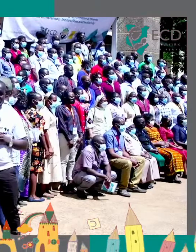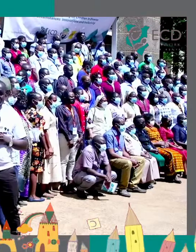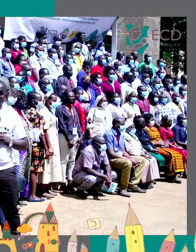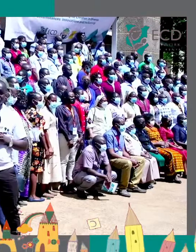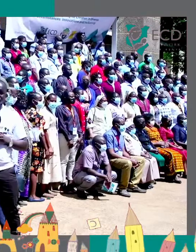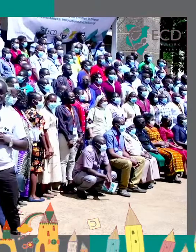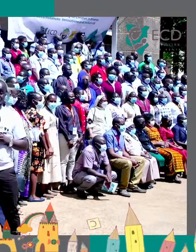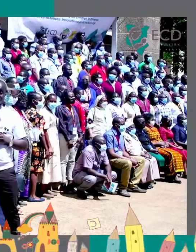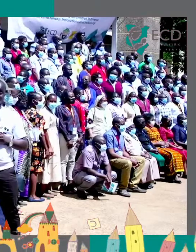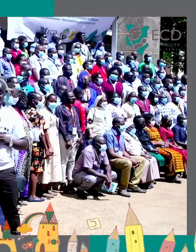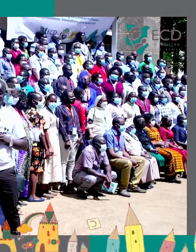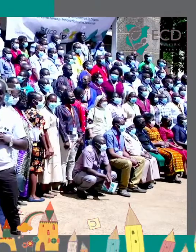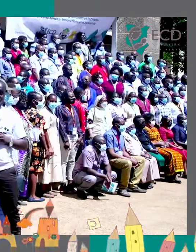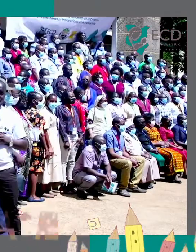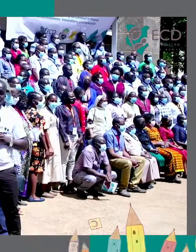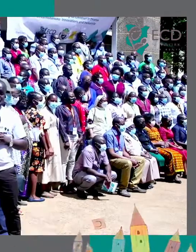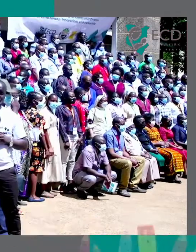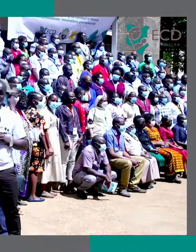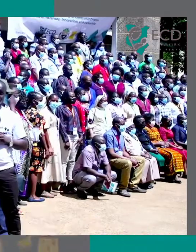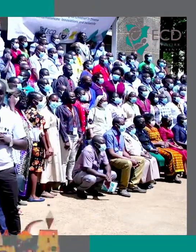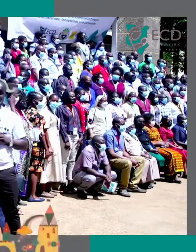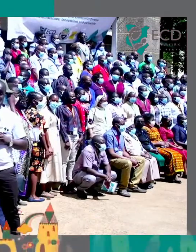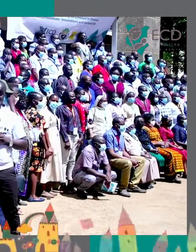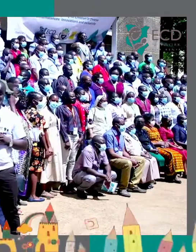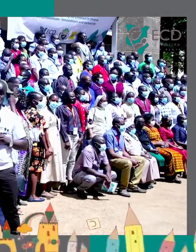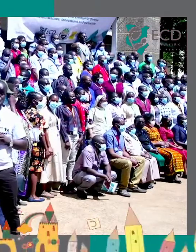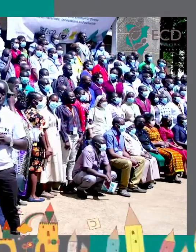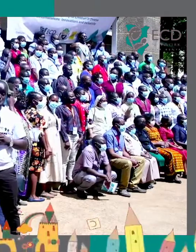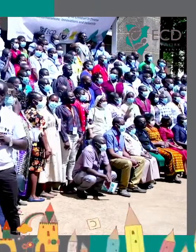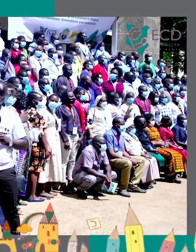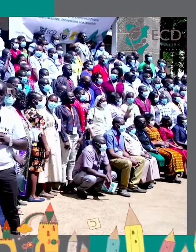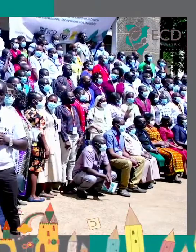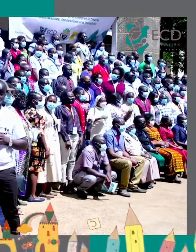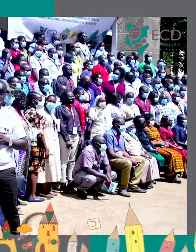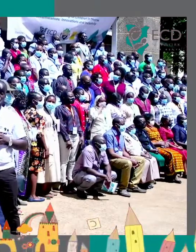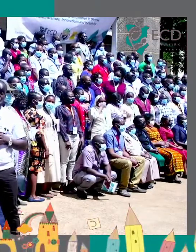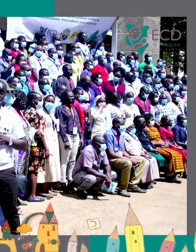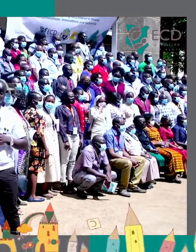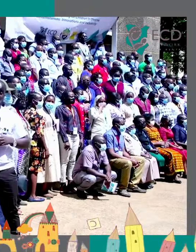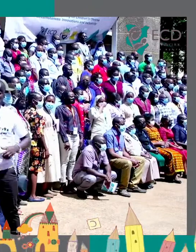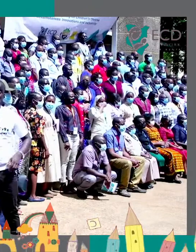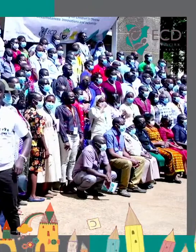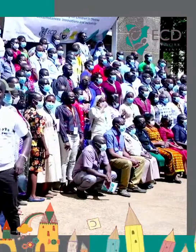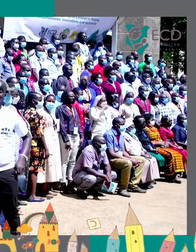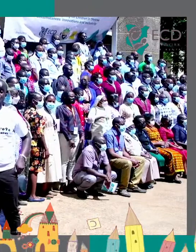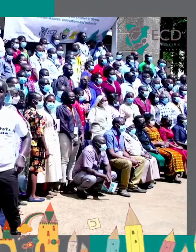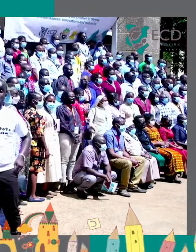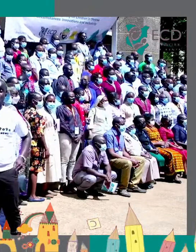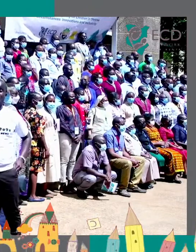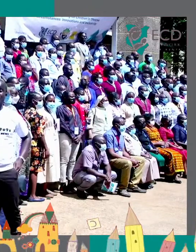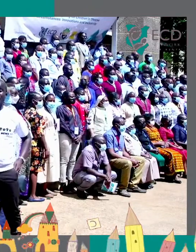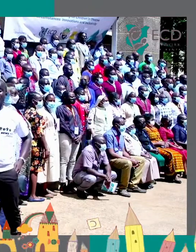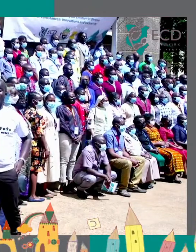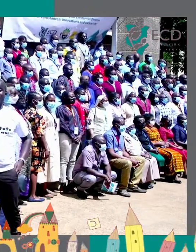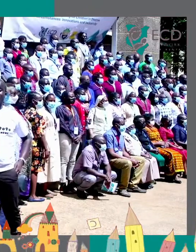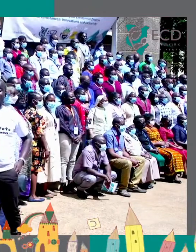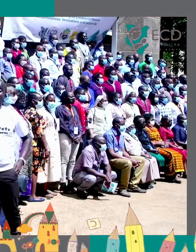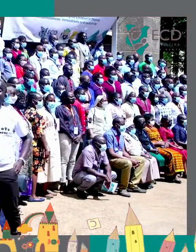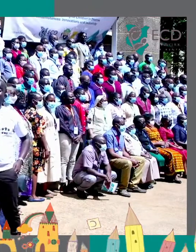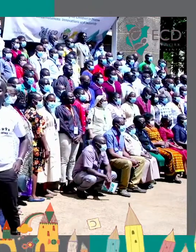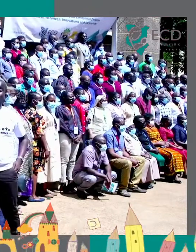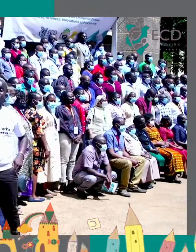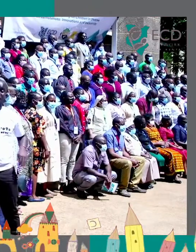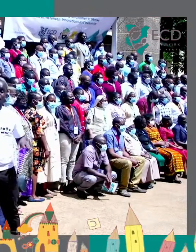Conference that is happening right here at the Jaramogi Oginga Odinga University of Science and Technology.